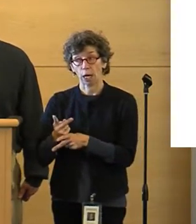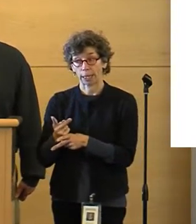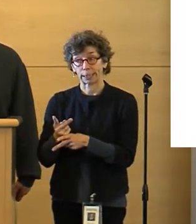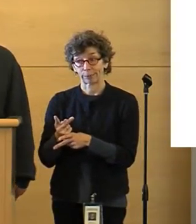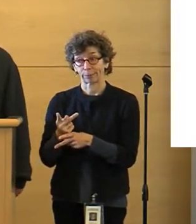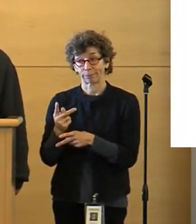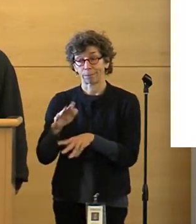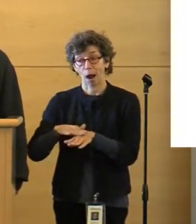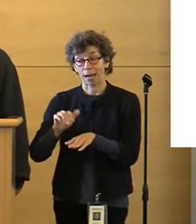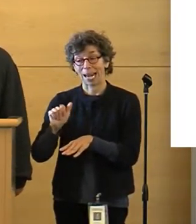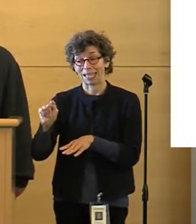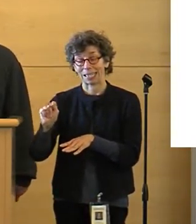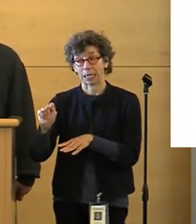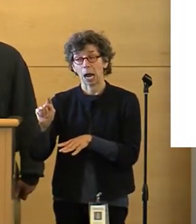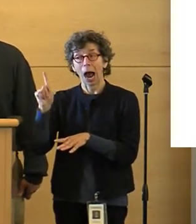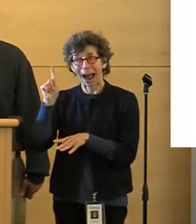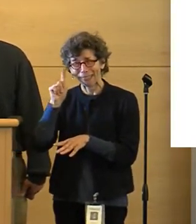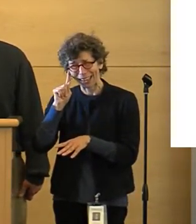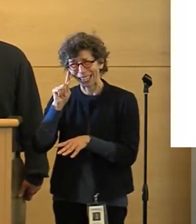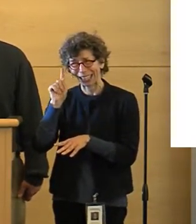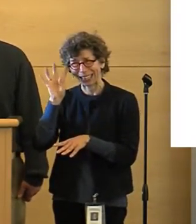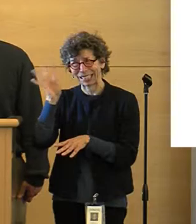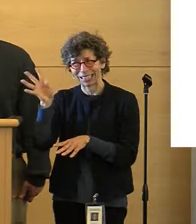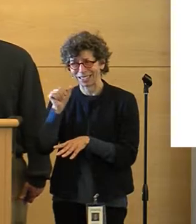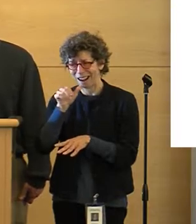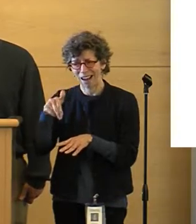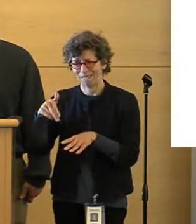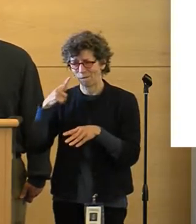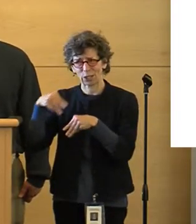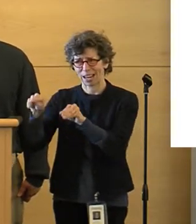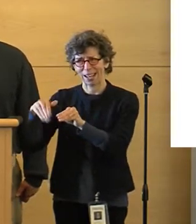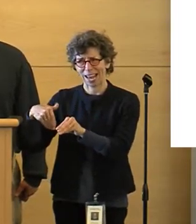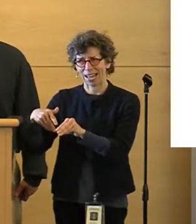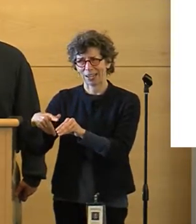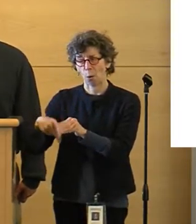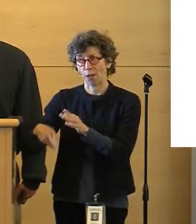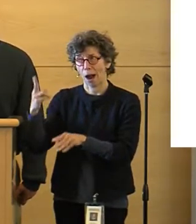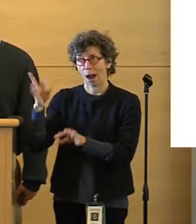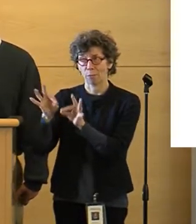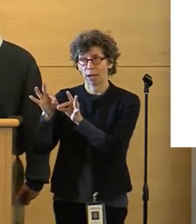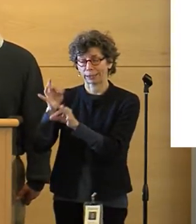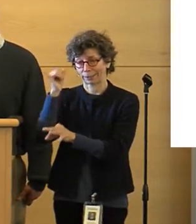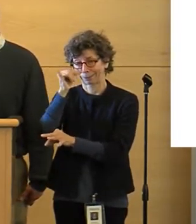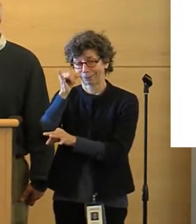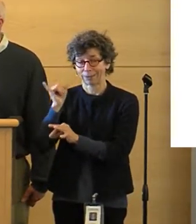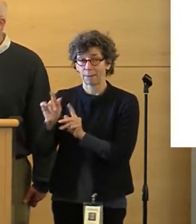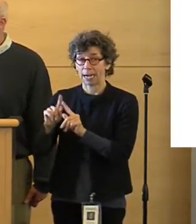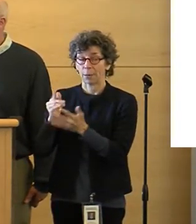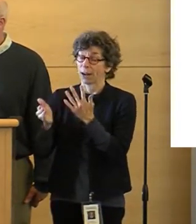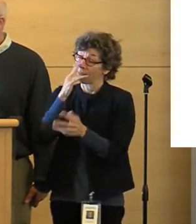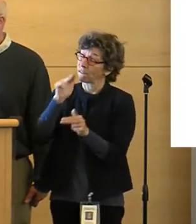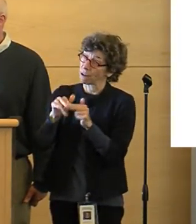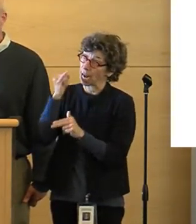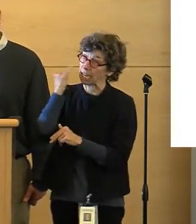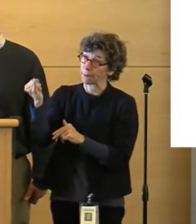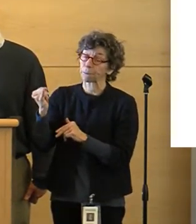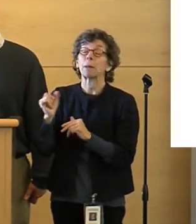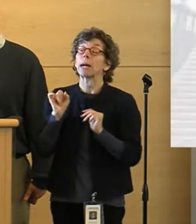in 5 seconds. There actually is a website with, if you search for jet-powered wheelchair, there's this kind